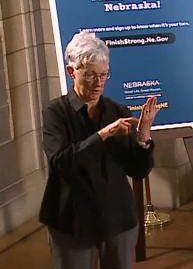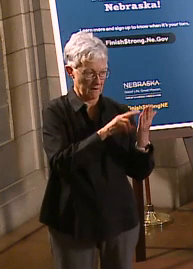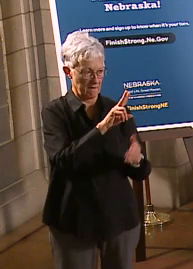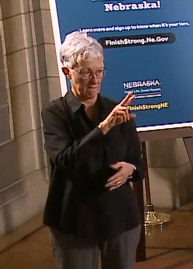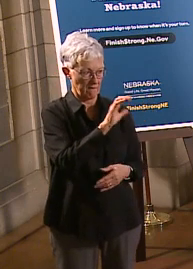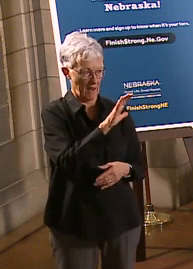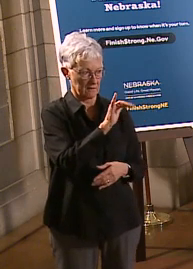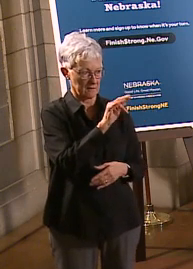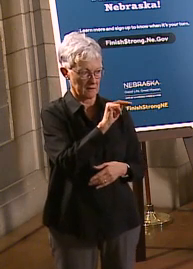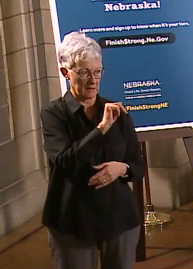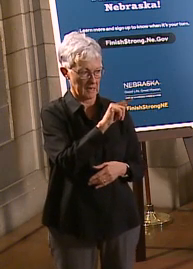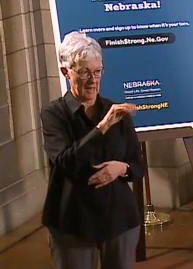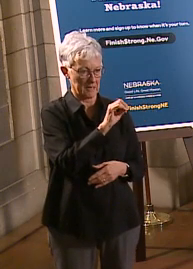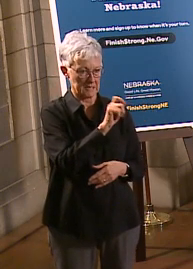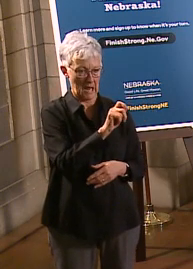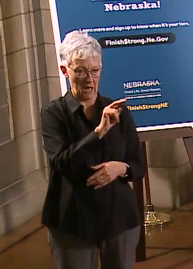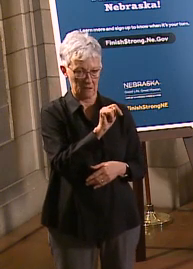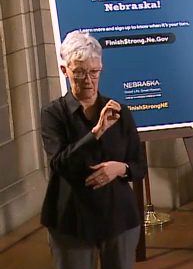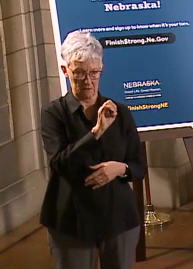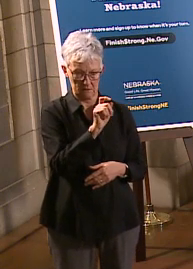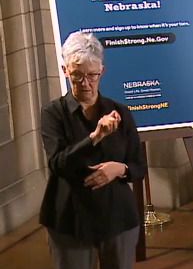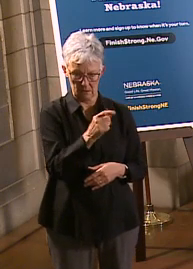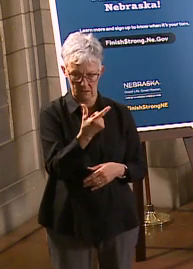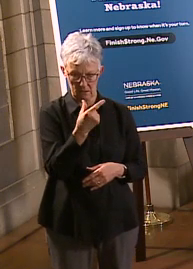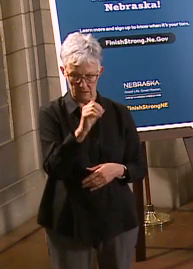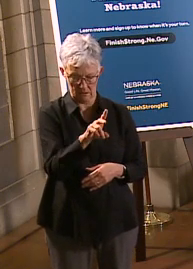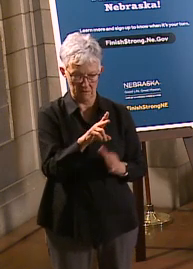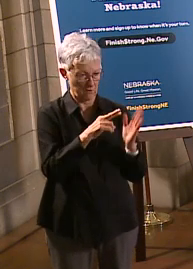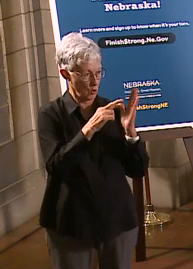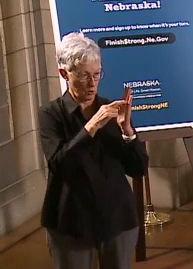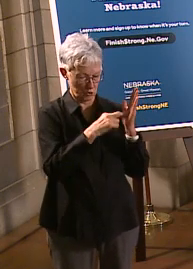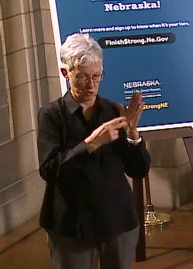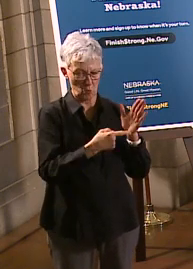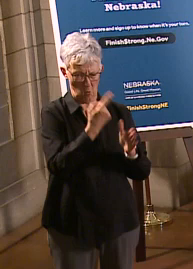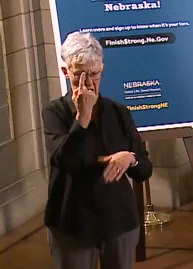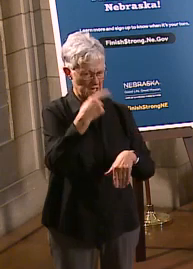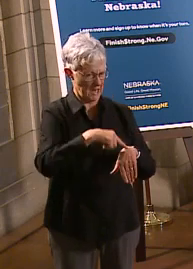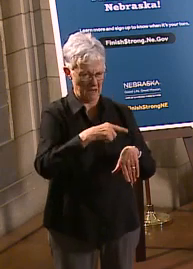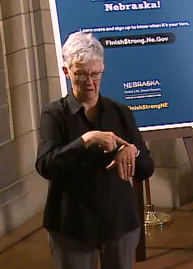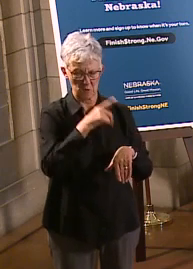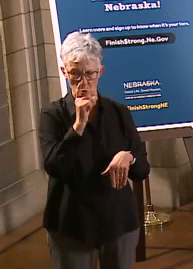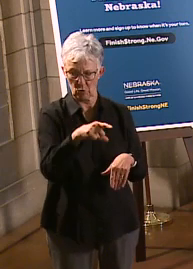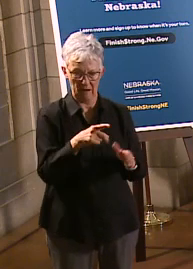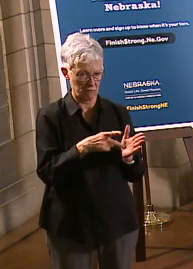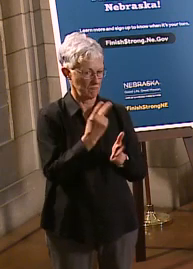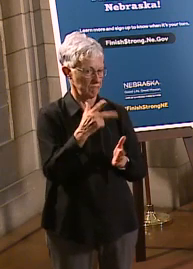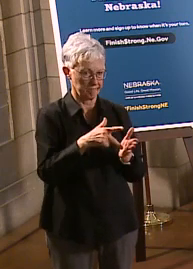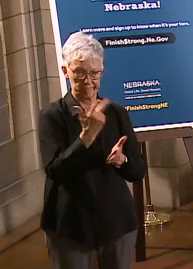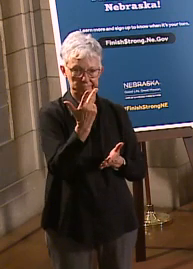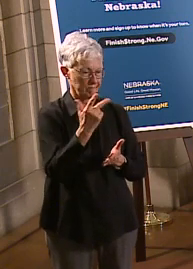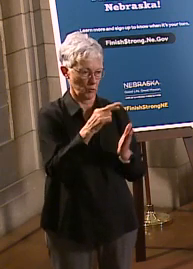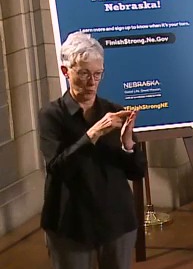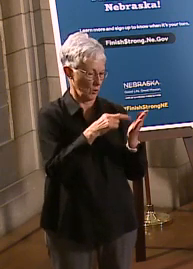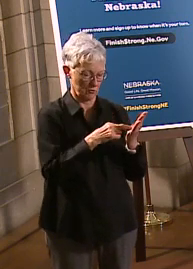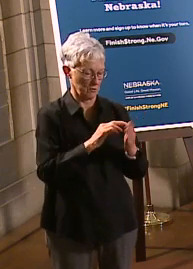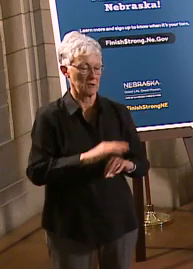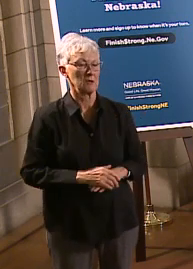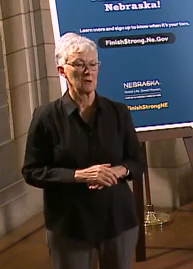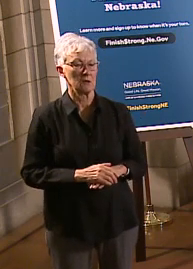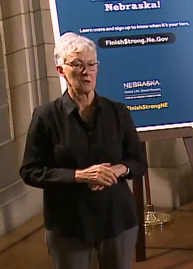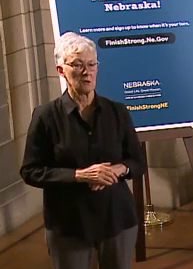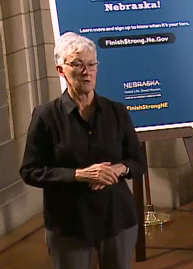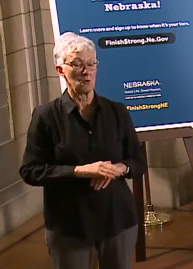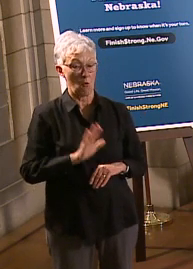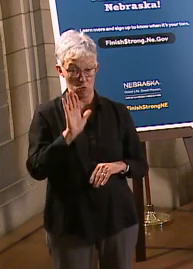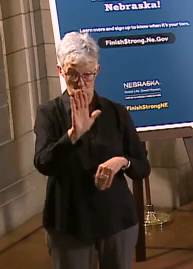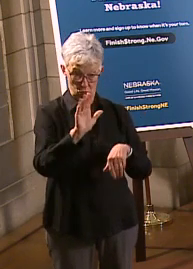vaccinate.ne.gov, and if you're already registered, that's great. You don't need to do it twice. When it's your turn, you will get an email that